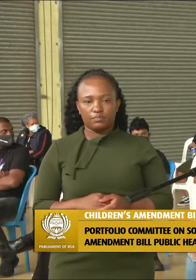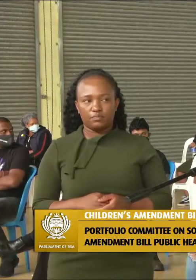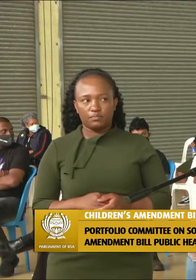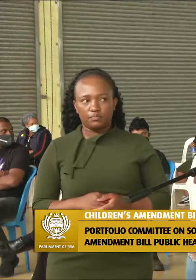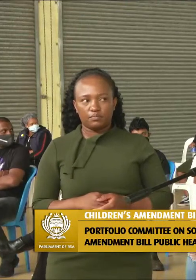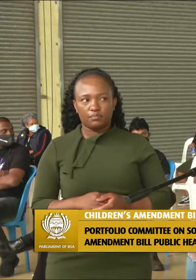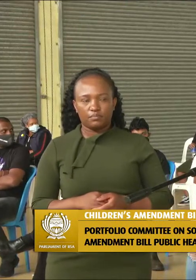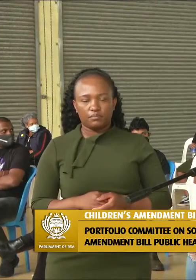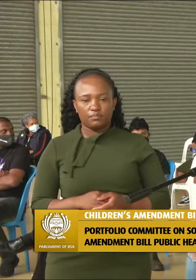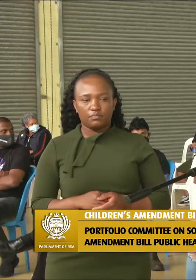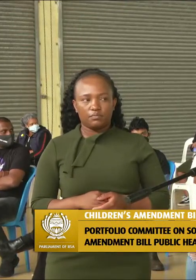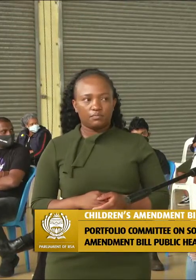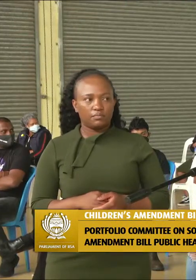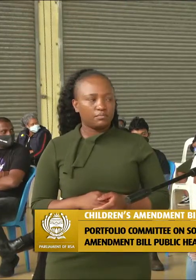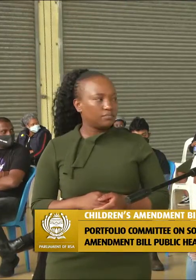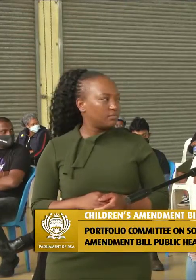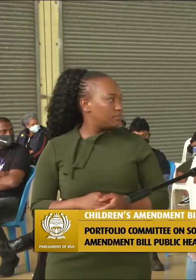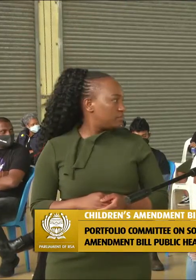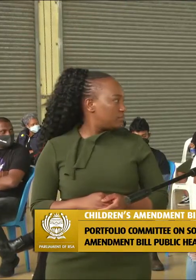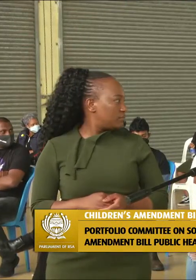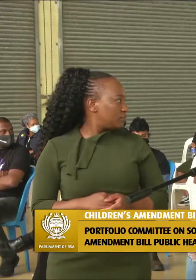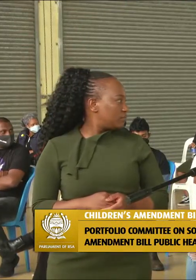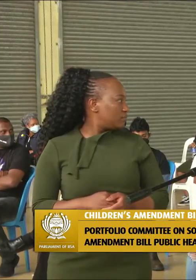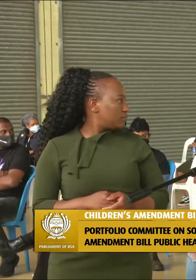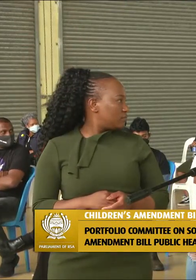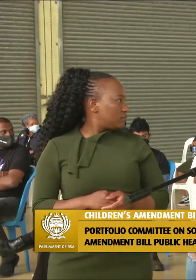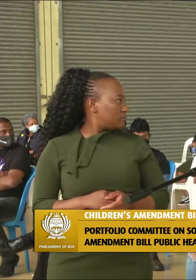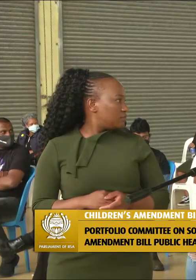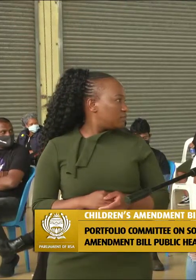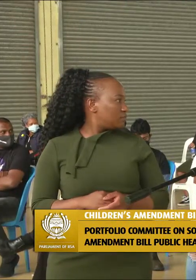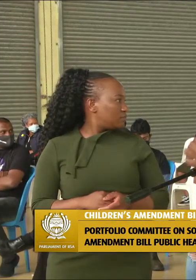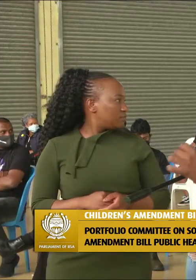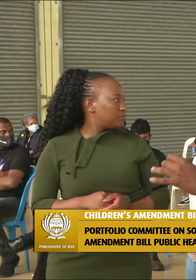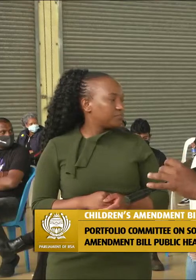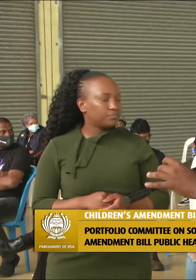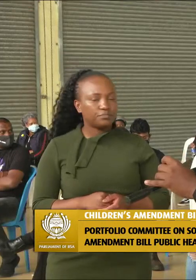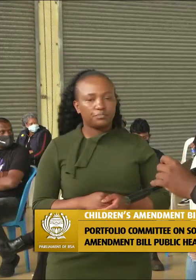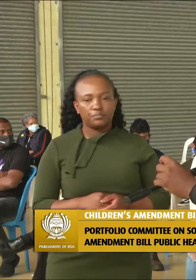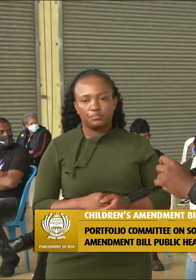njengosonhlalakahle noma ngumphathi wosonhlalakahle.